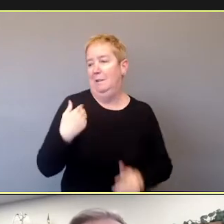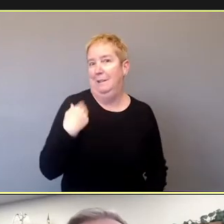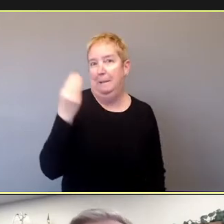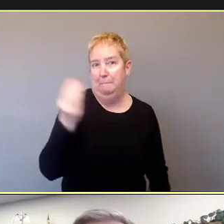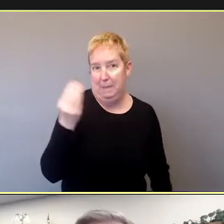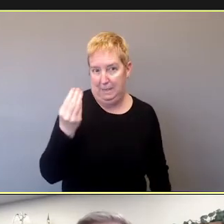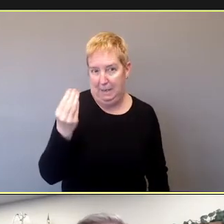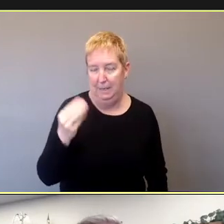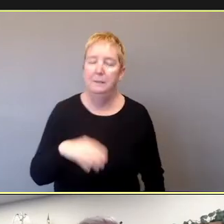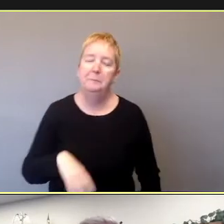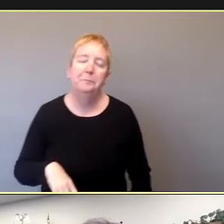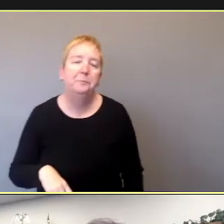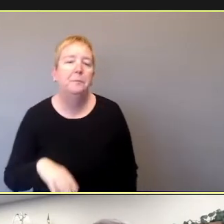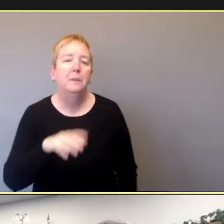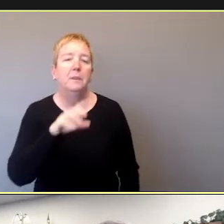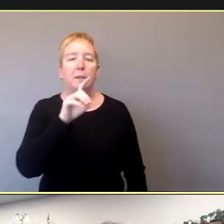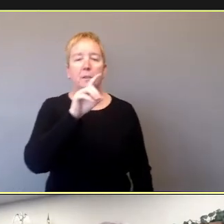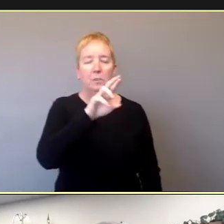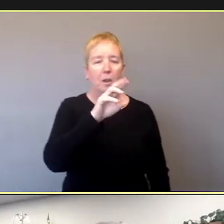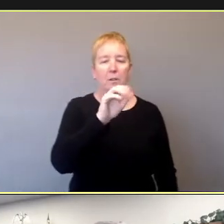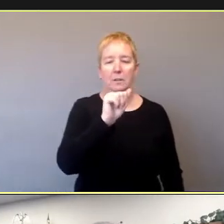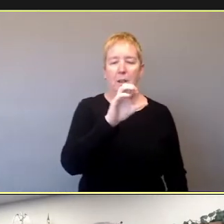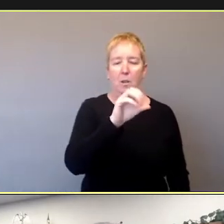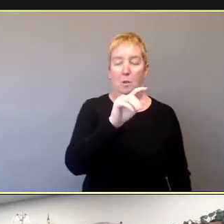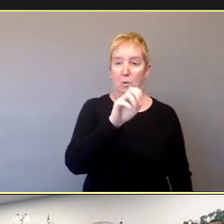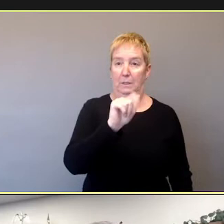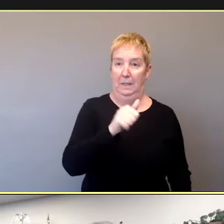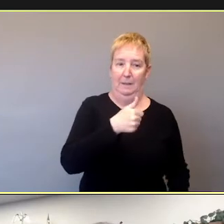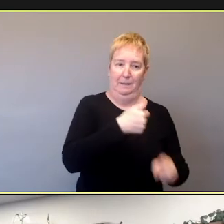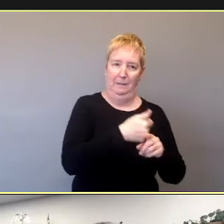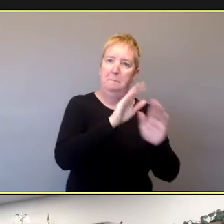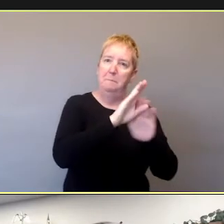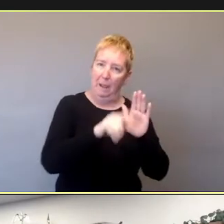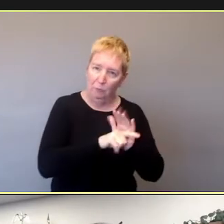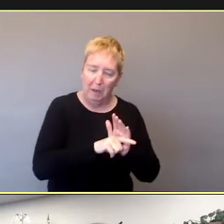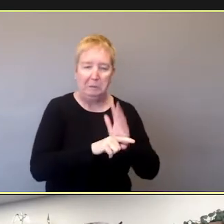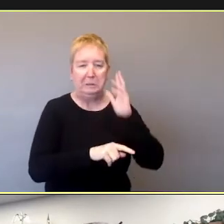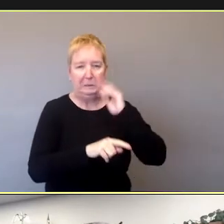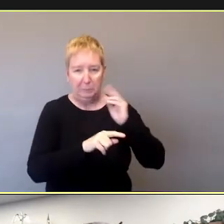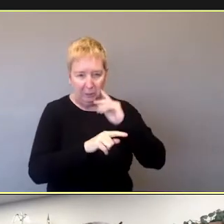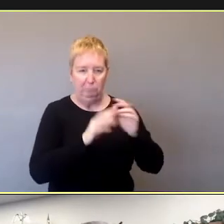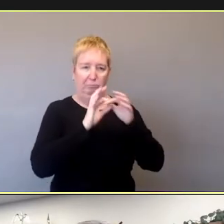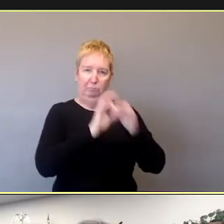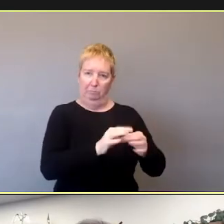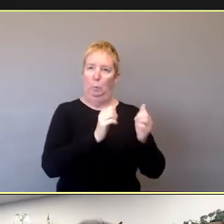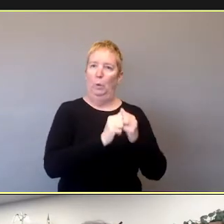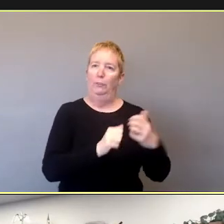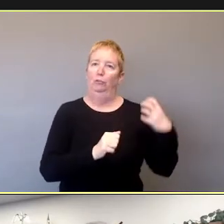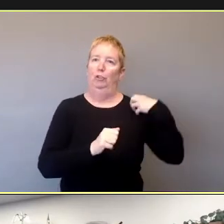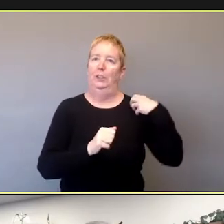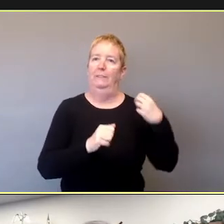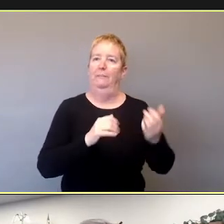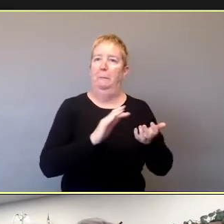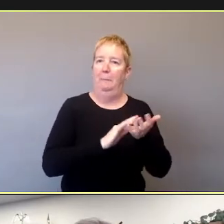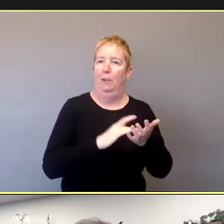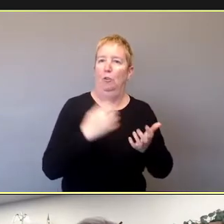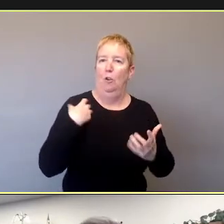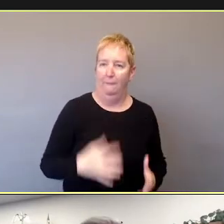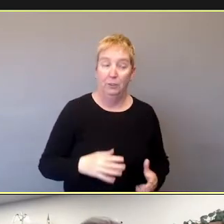has a wonderful background and experience in being a chief medical officer. He was last at the very large Loma